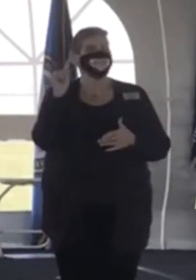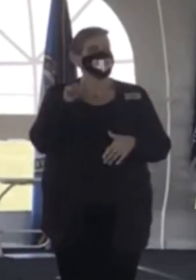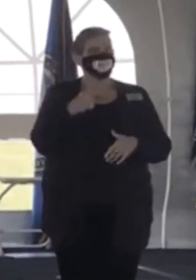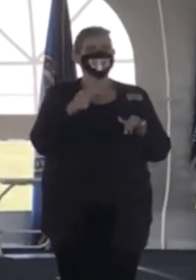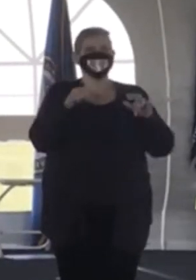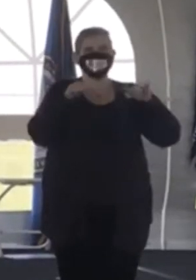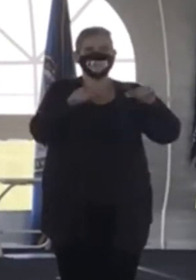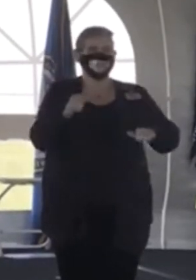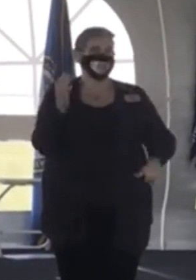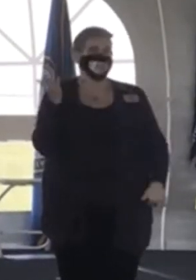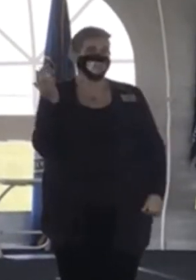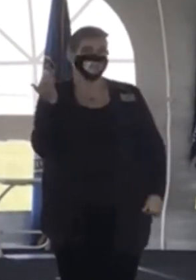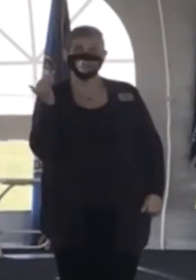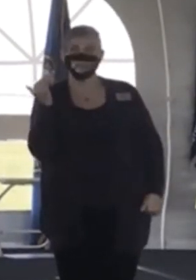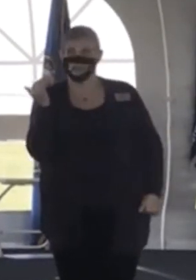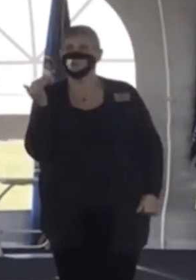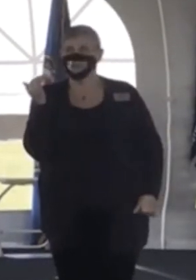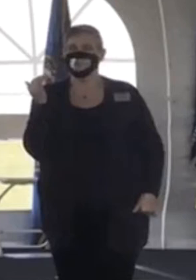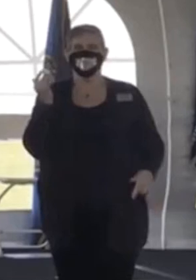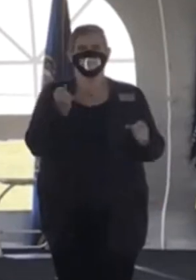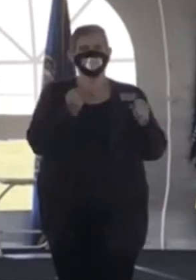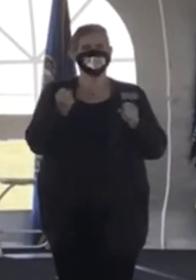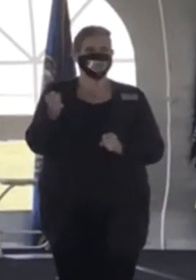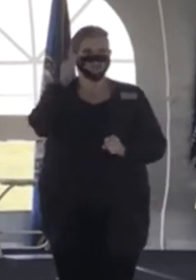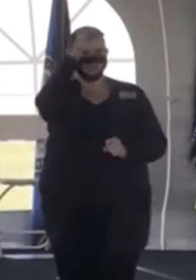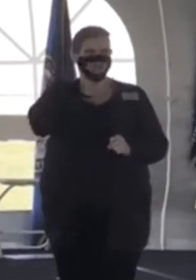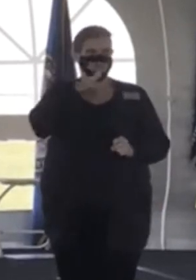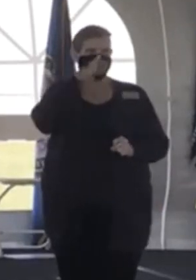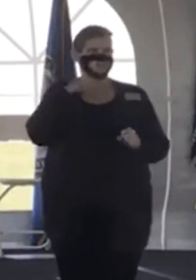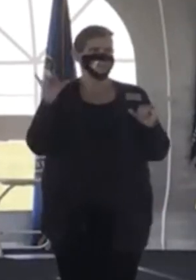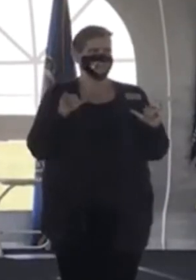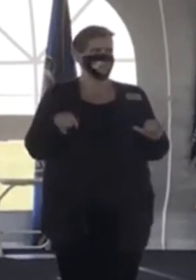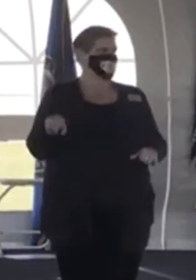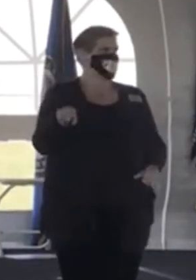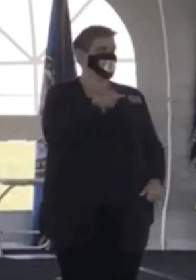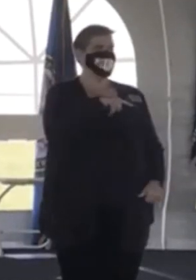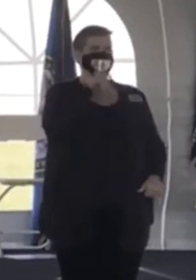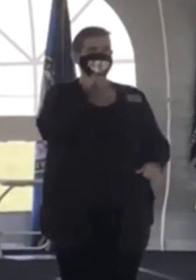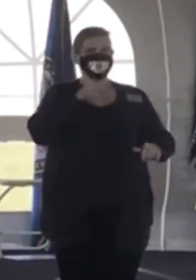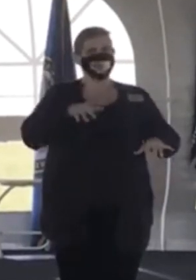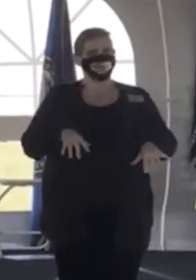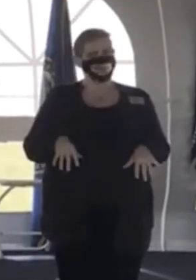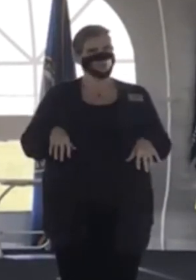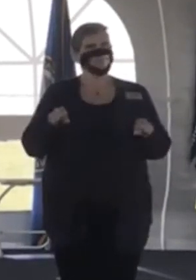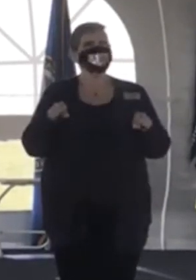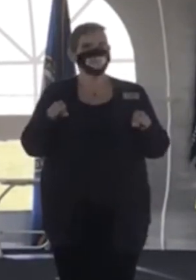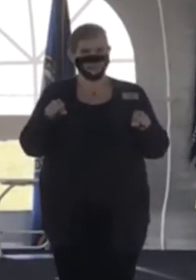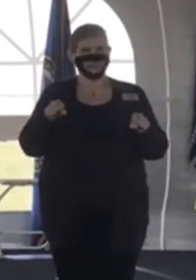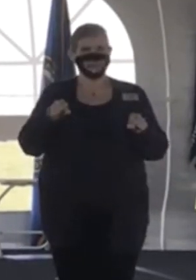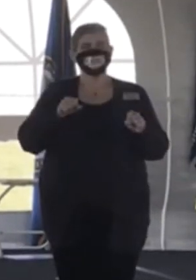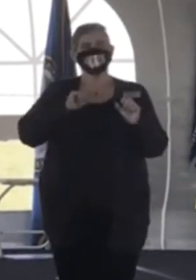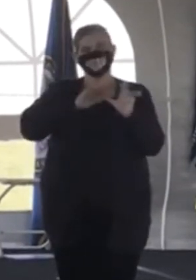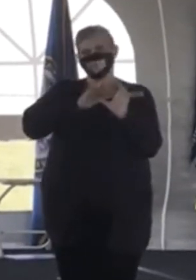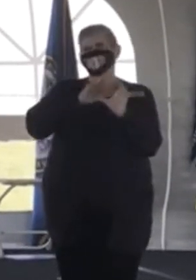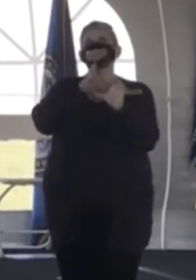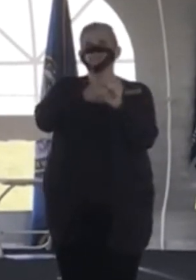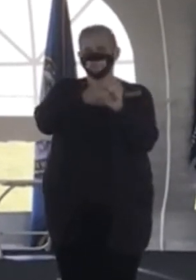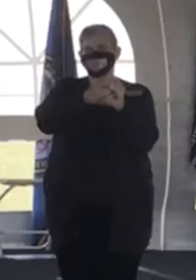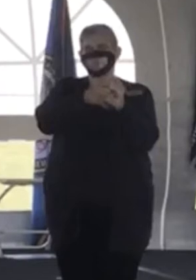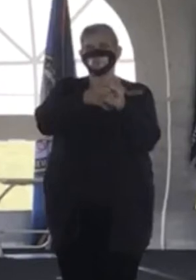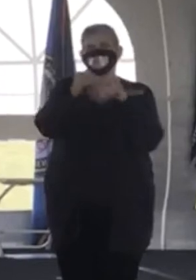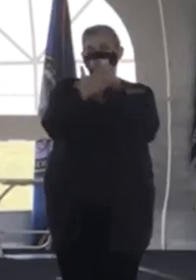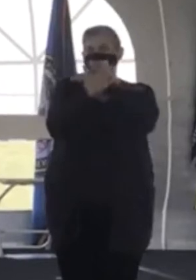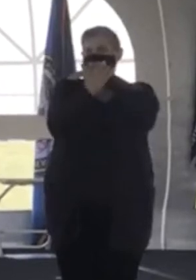are able to do that because of brave men and women like you who have stepped forward, who've answered the call, and who put